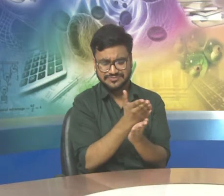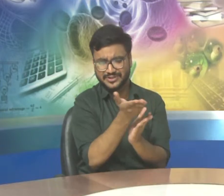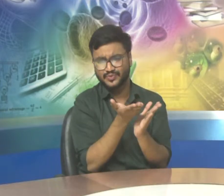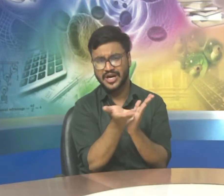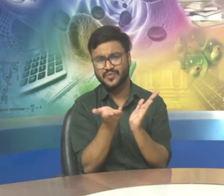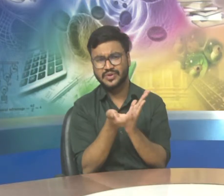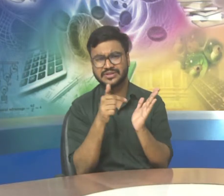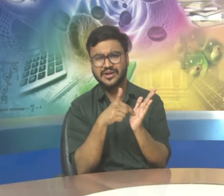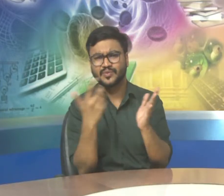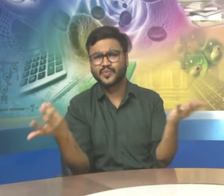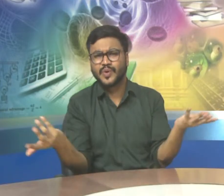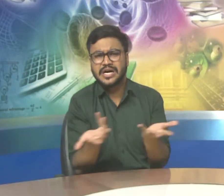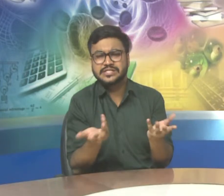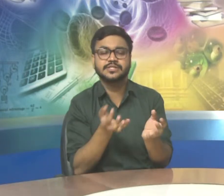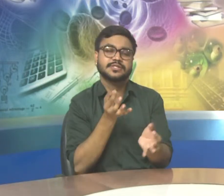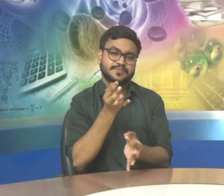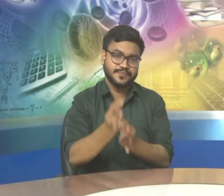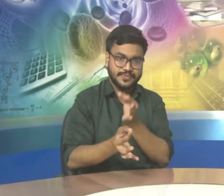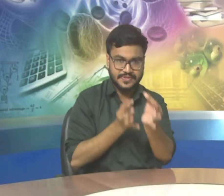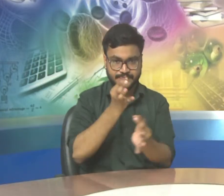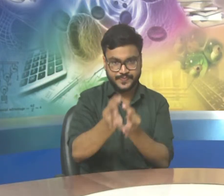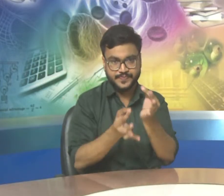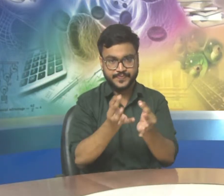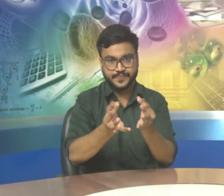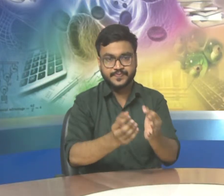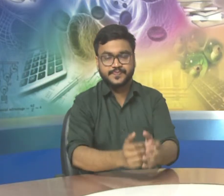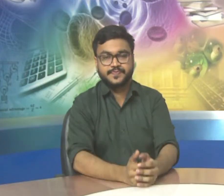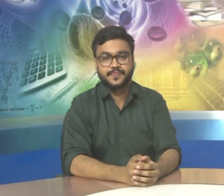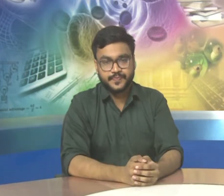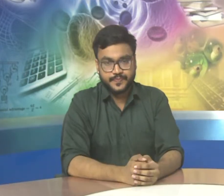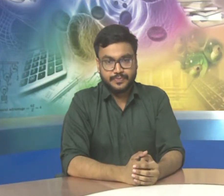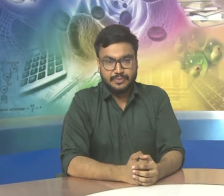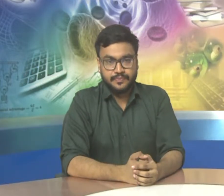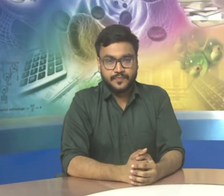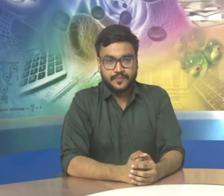And also can describe the types of work.